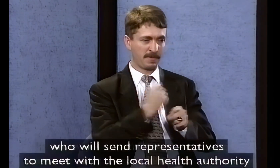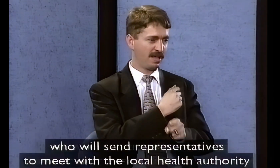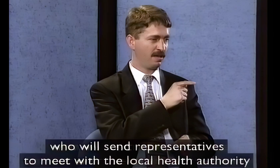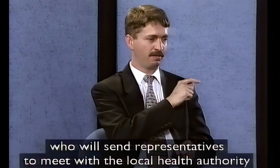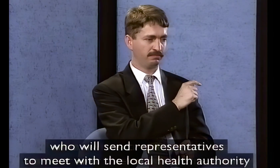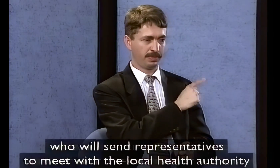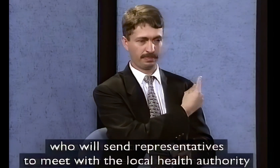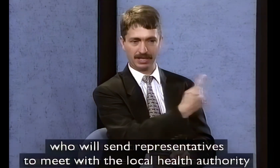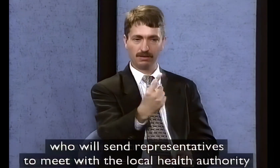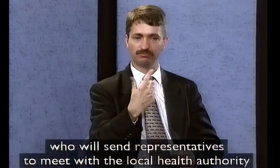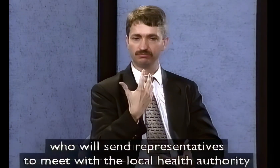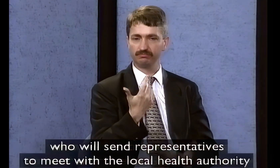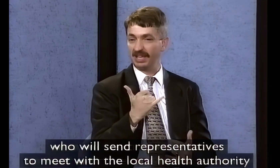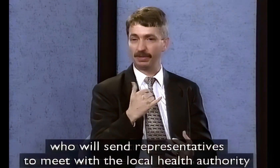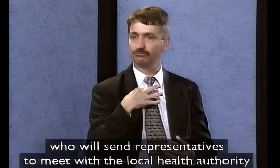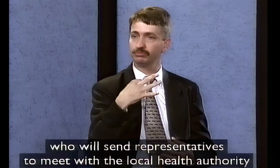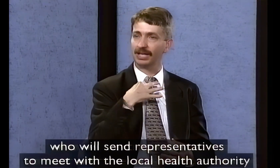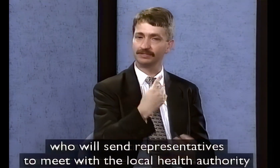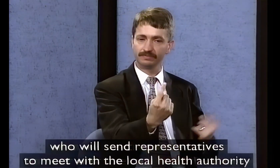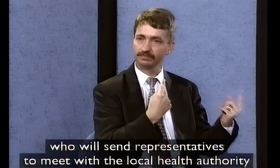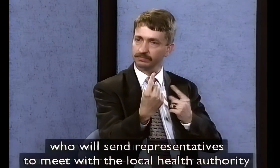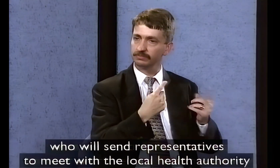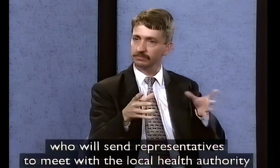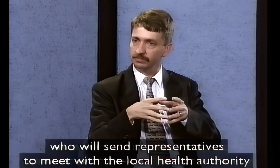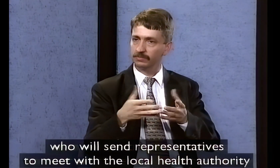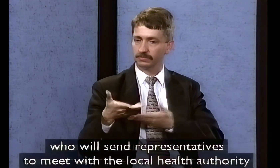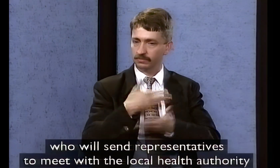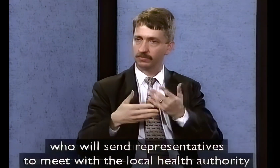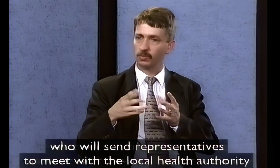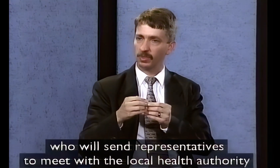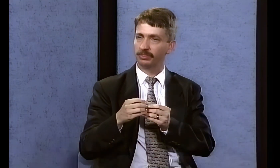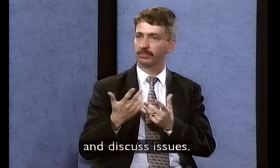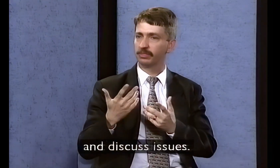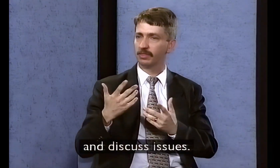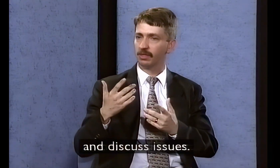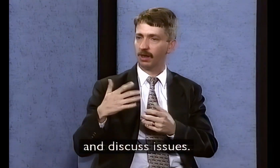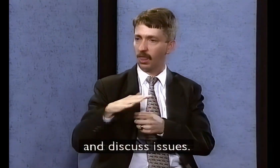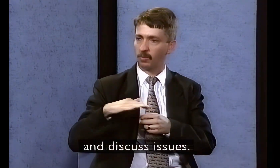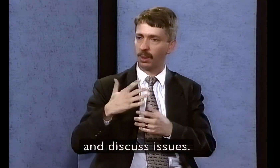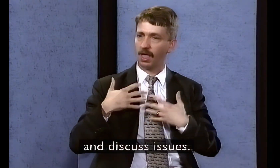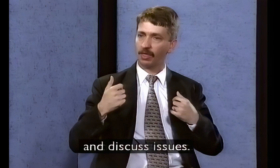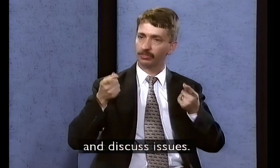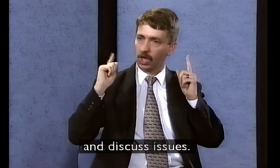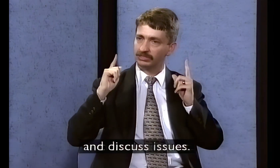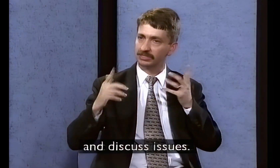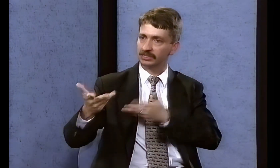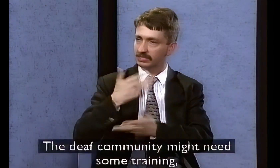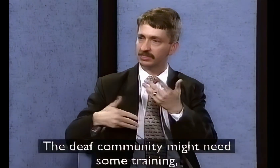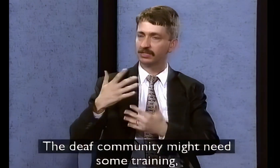send representatives to meet with their local health authority and discuss issues. The